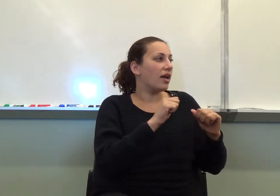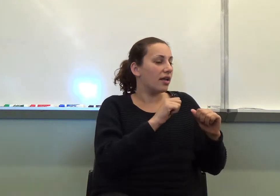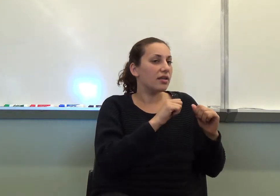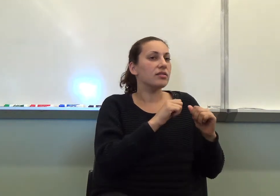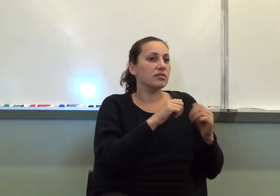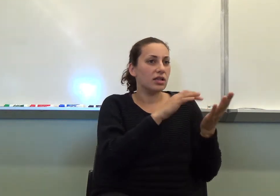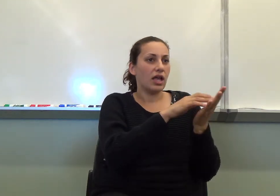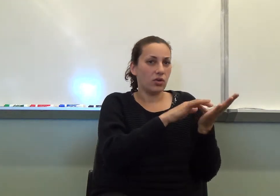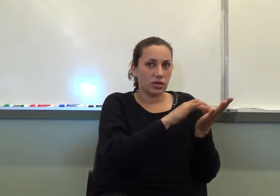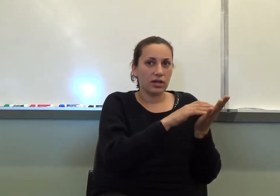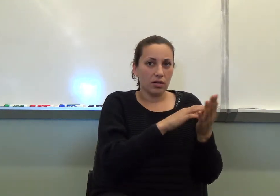is.